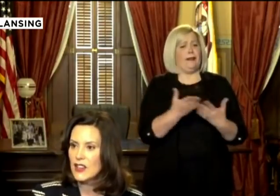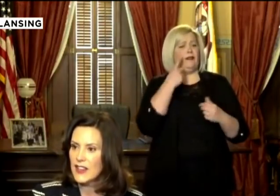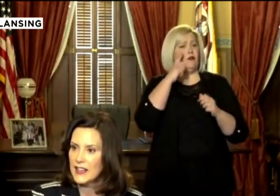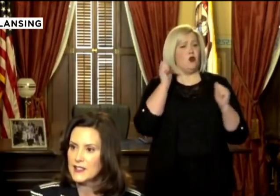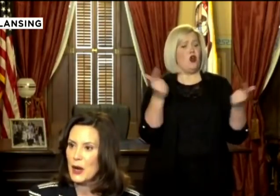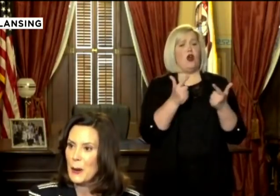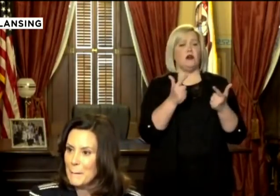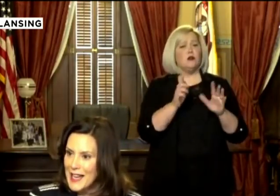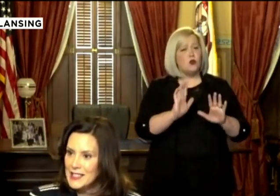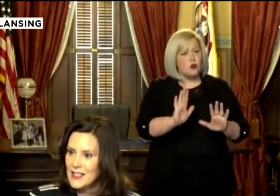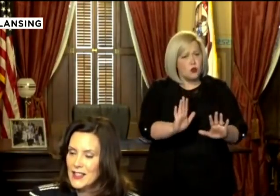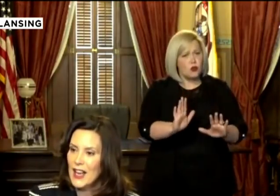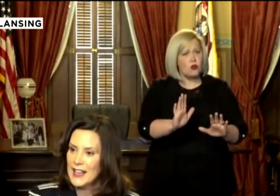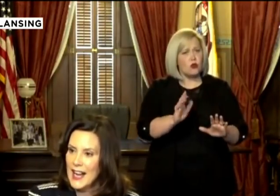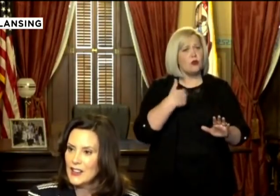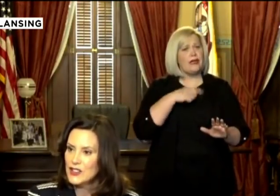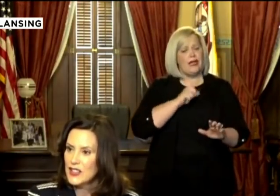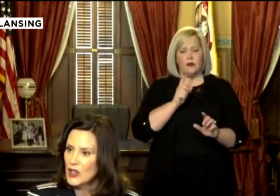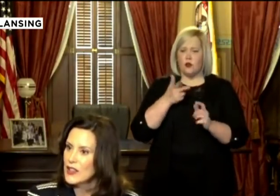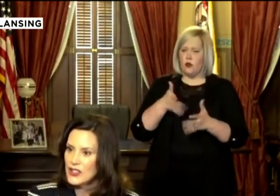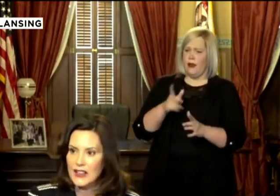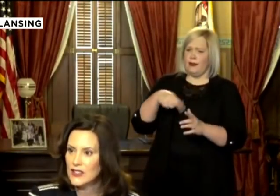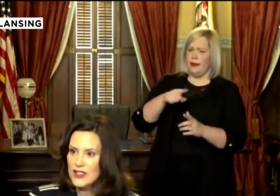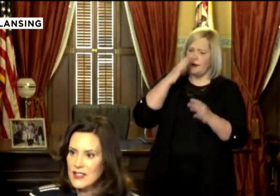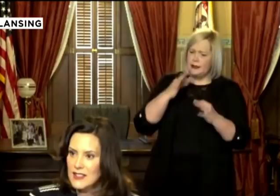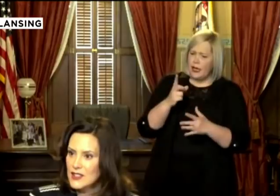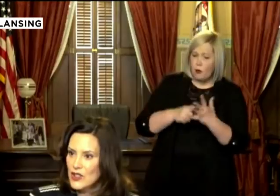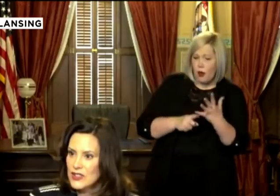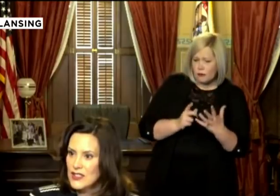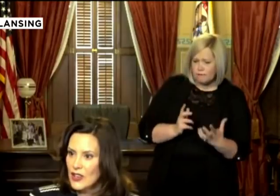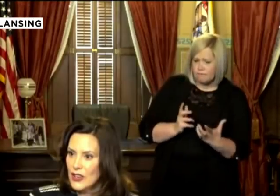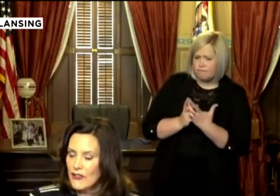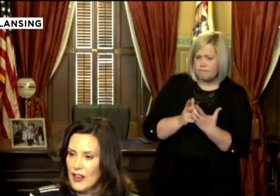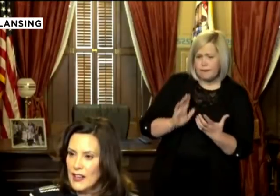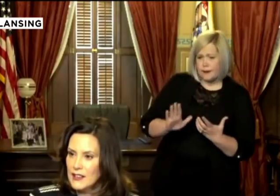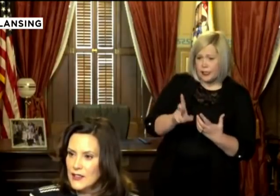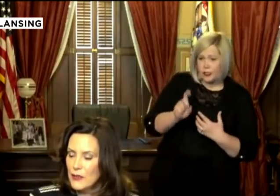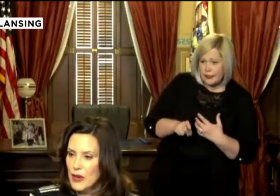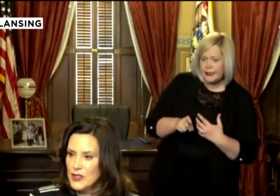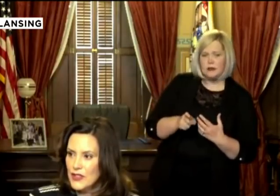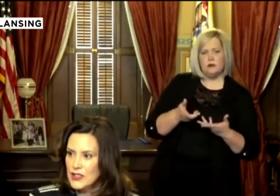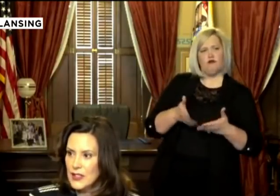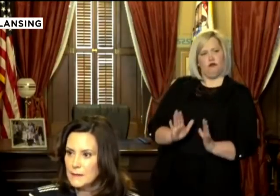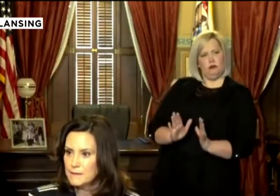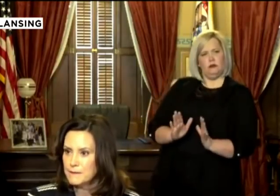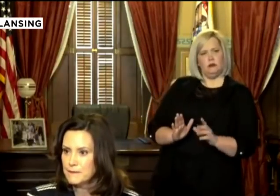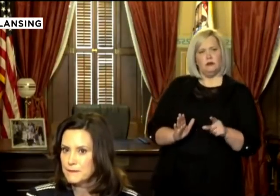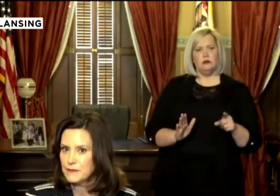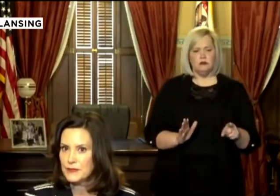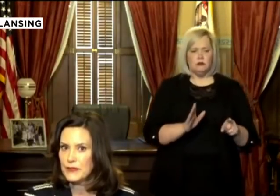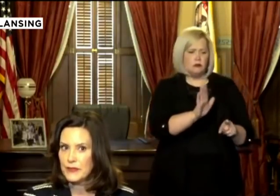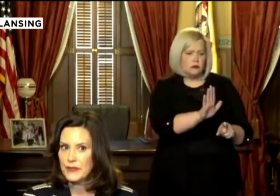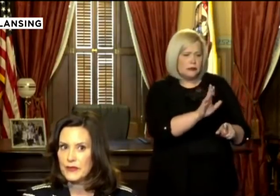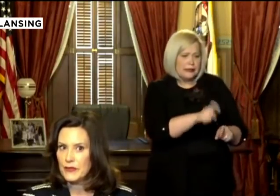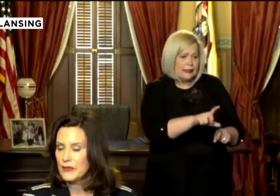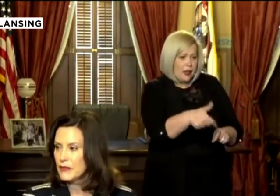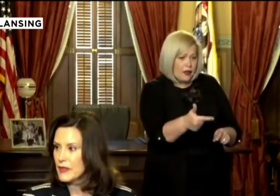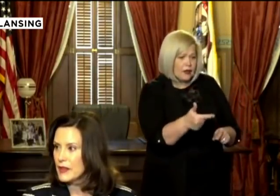the needs of kids are met, acknowledging the unique challenges that districts are confronting in different parts of our state.